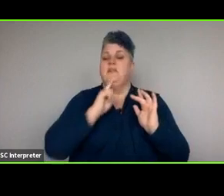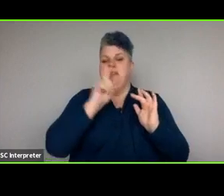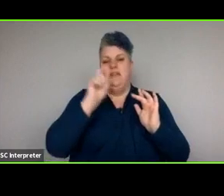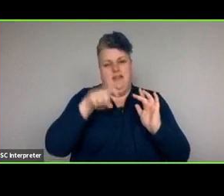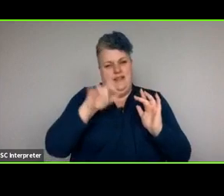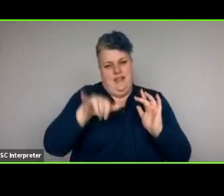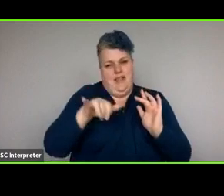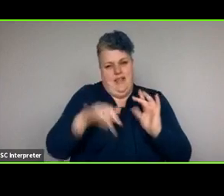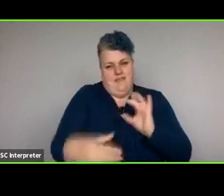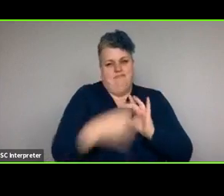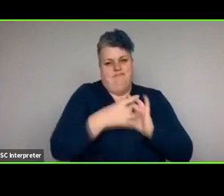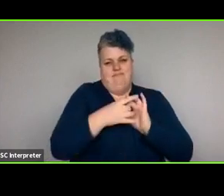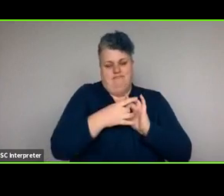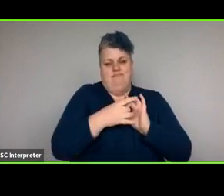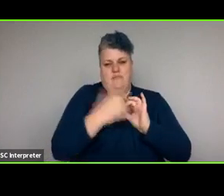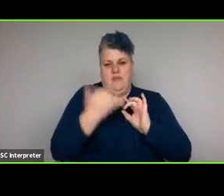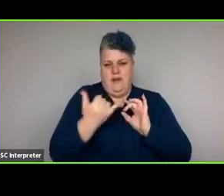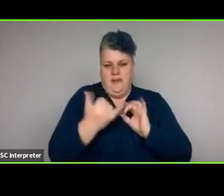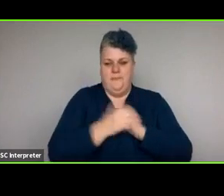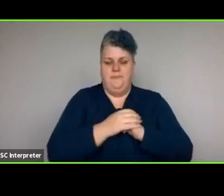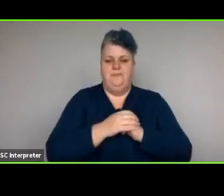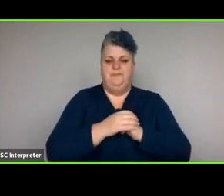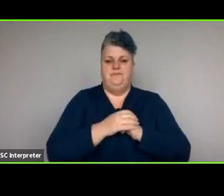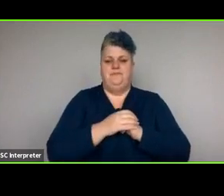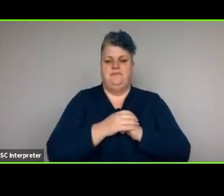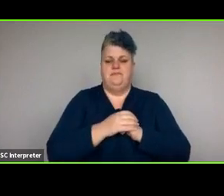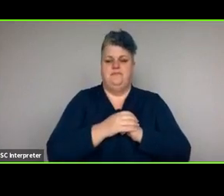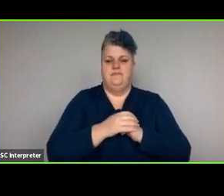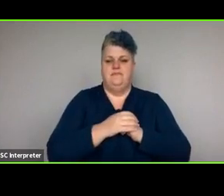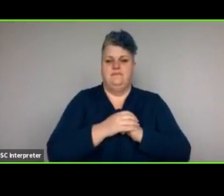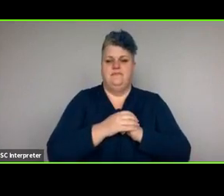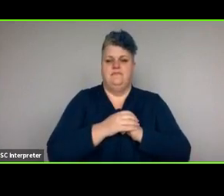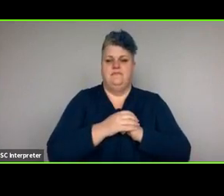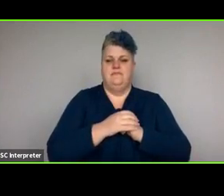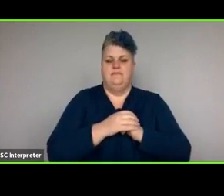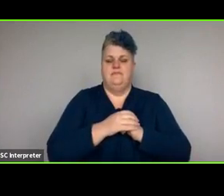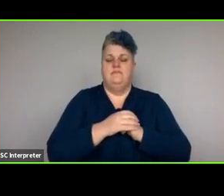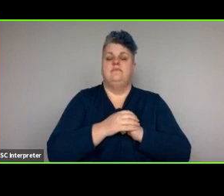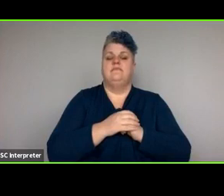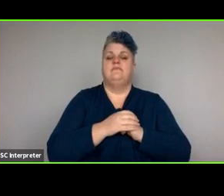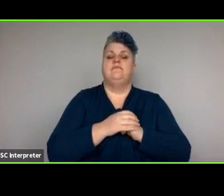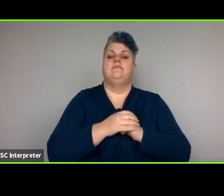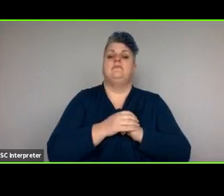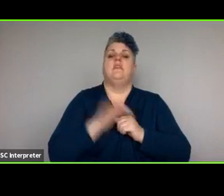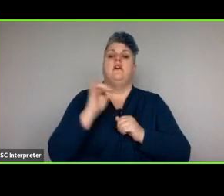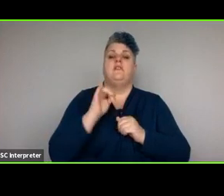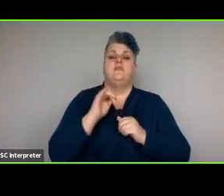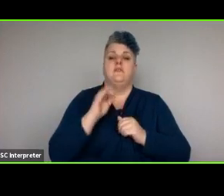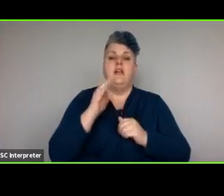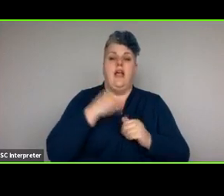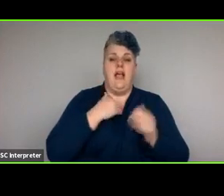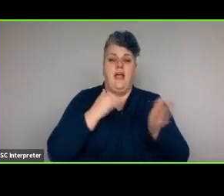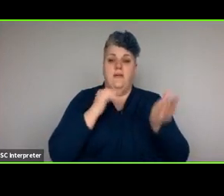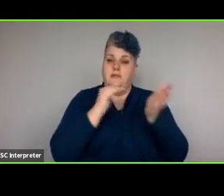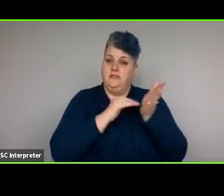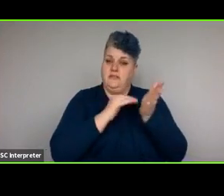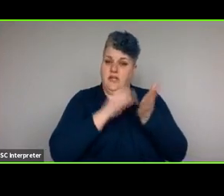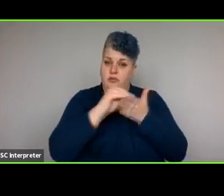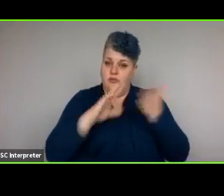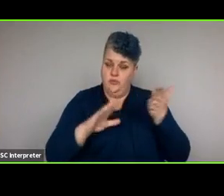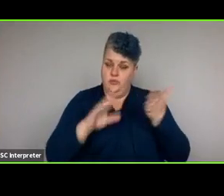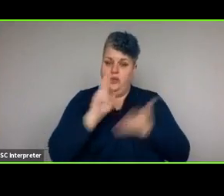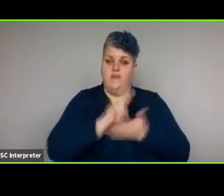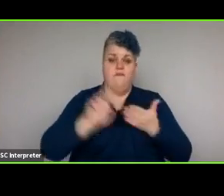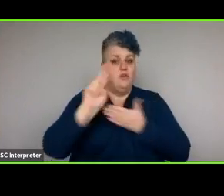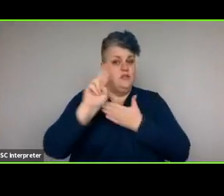sense of connection right now. Also, I wanted to mention, I am a doctoral student at the University of